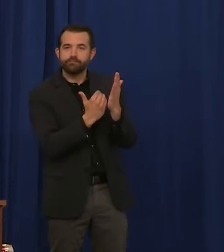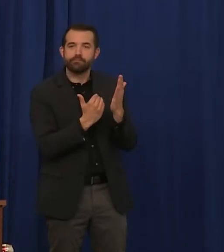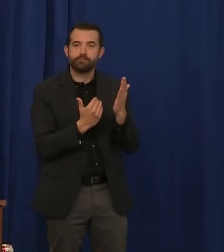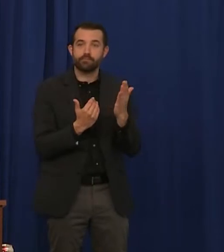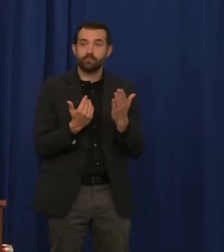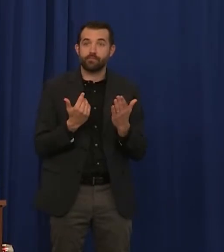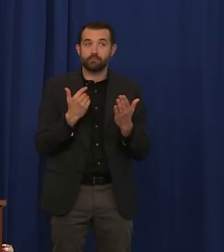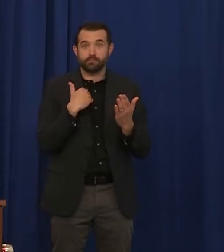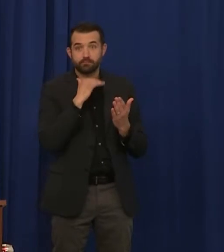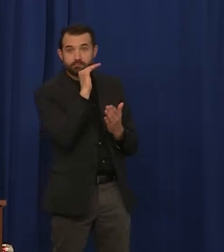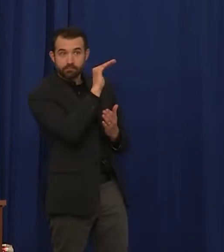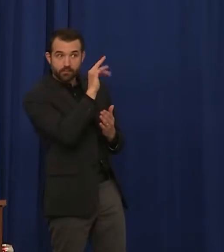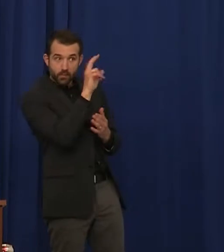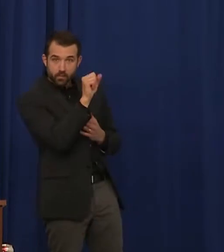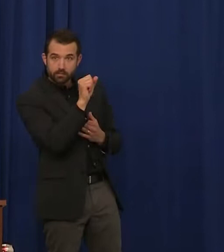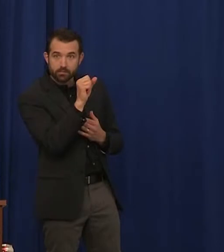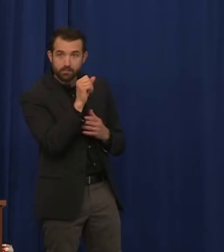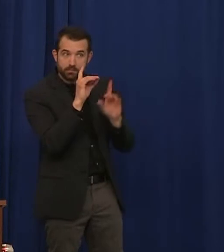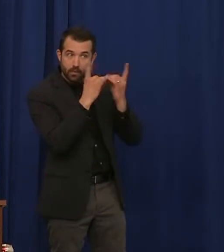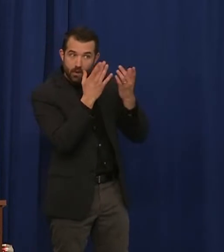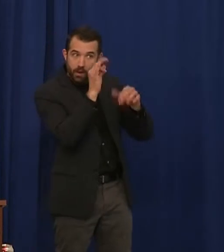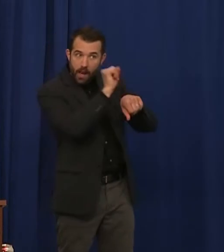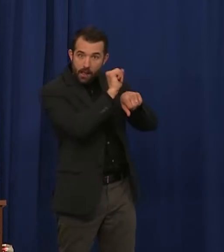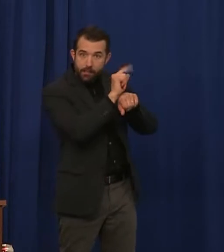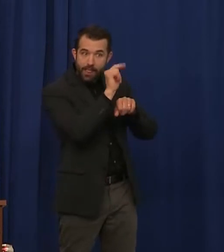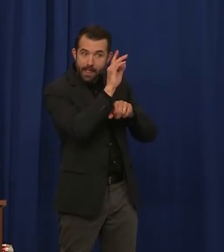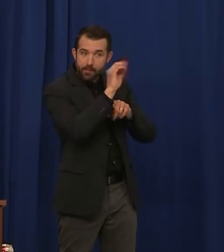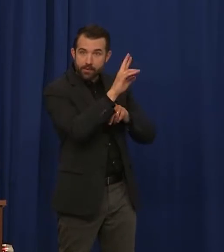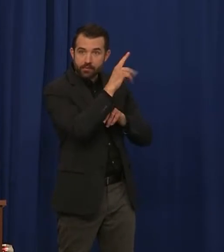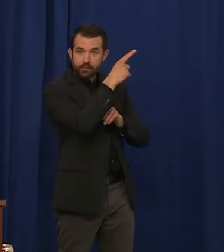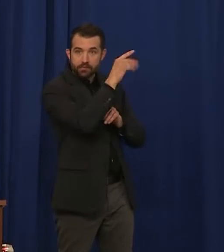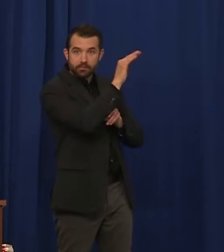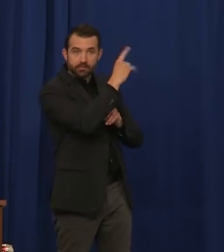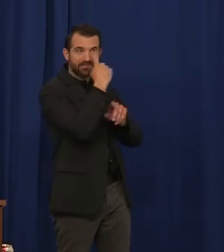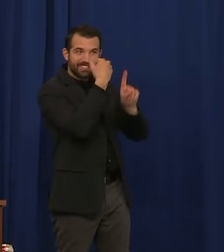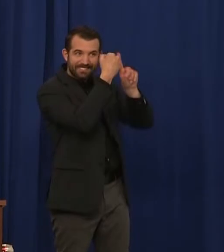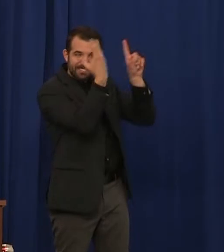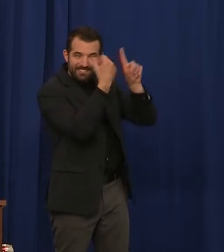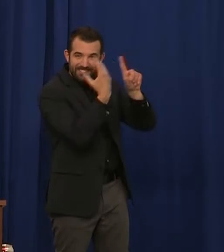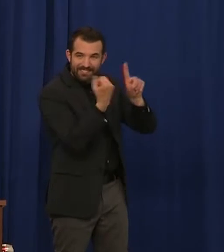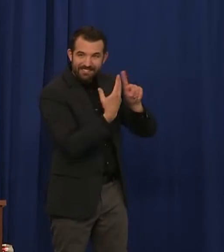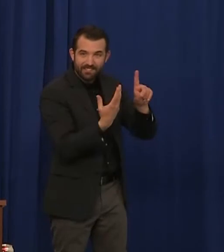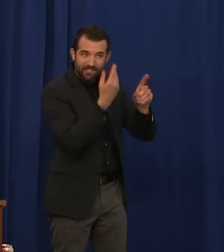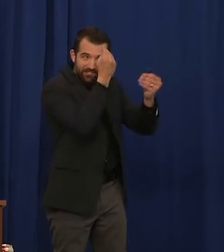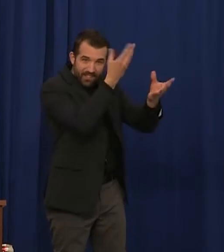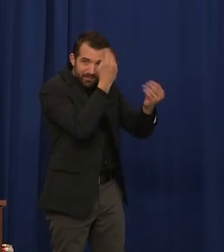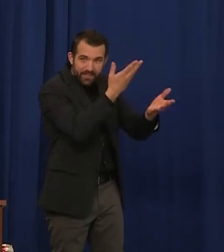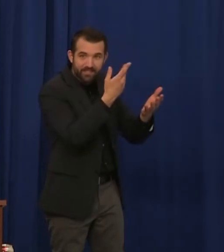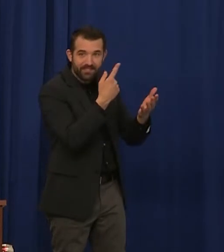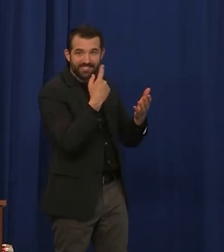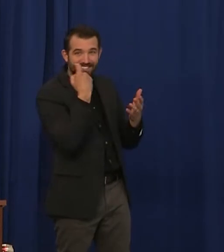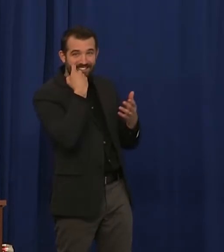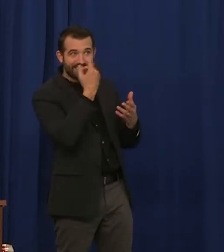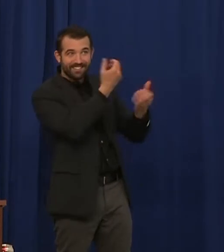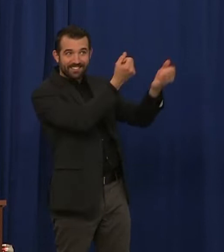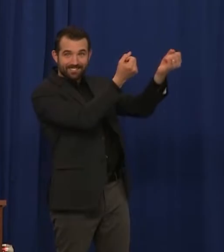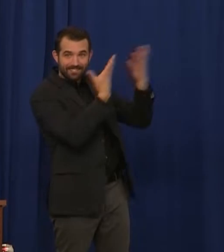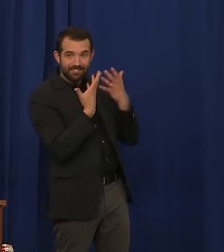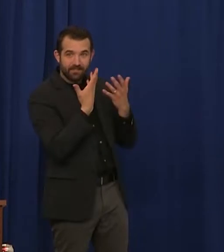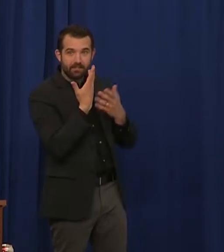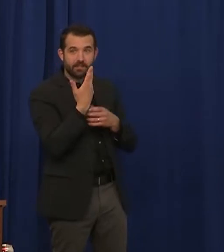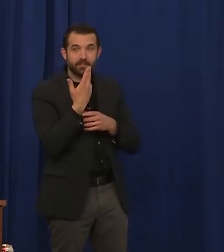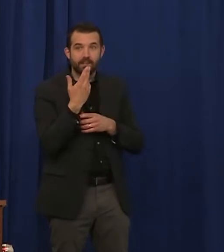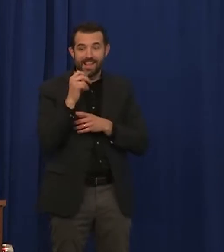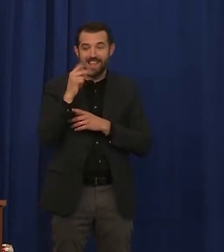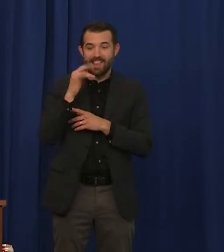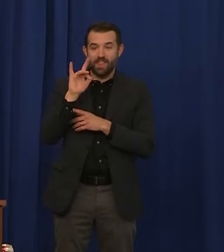that will fill in some of the detail. We received the initial release of rules on April 5th, and we